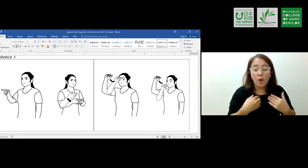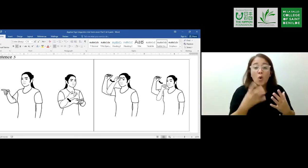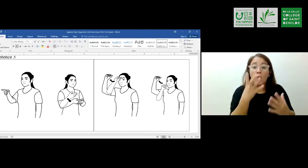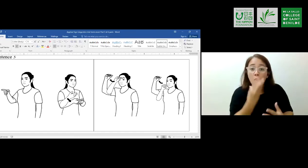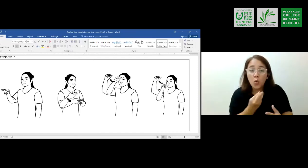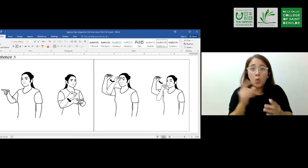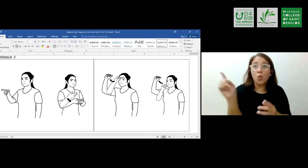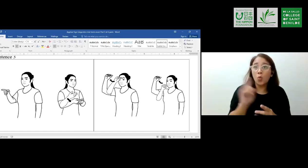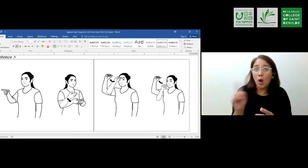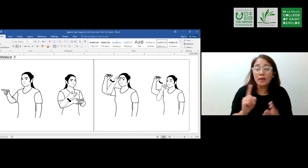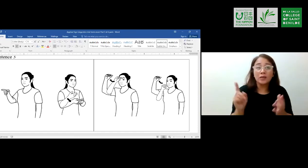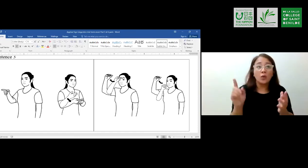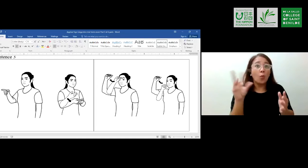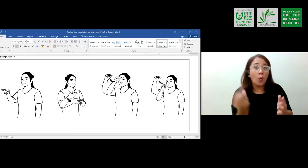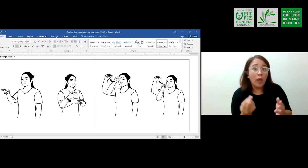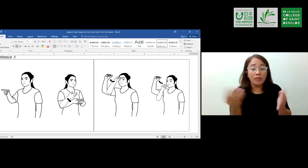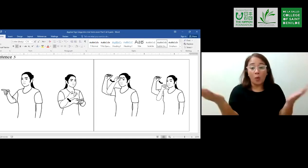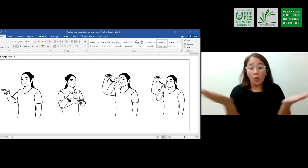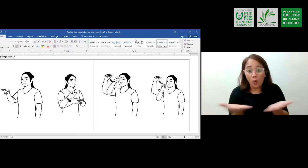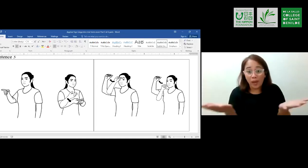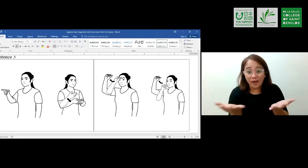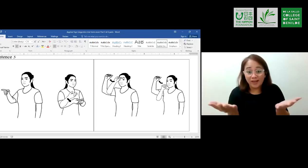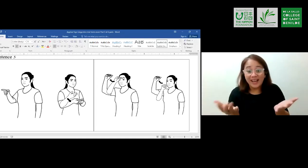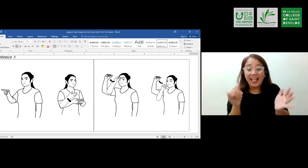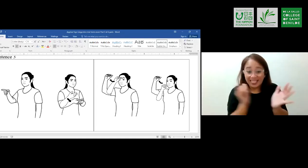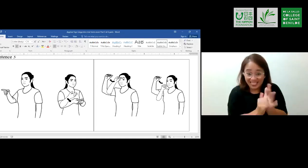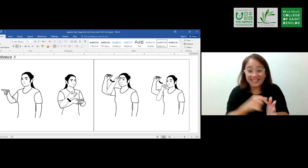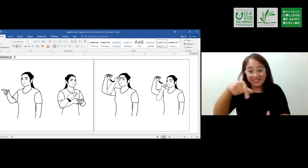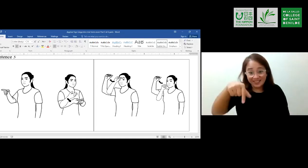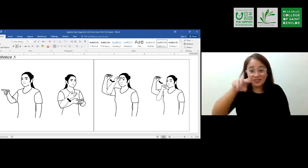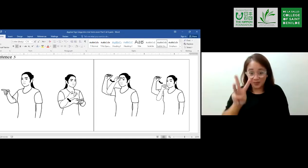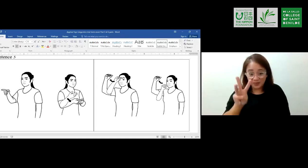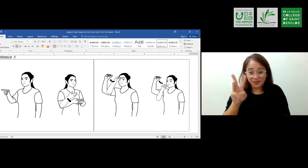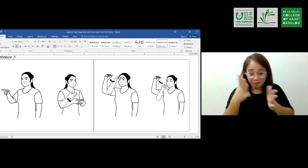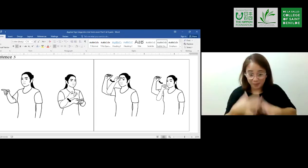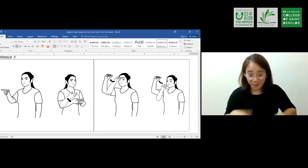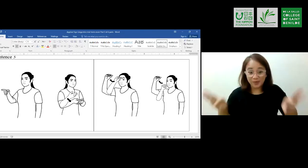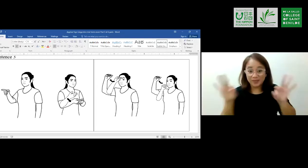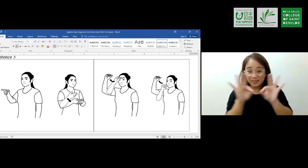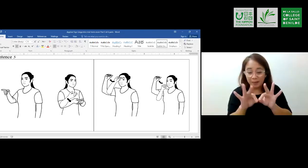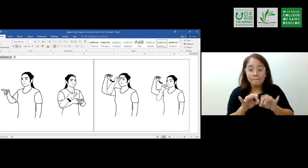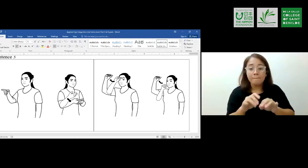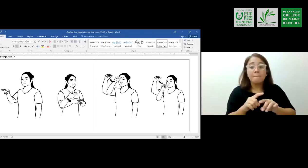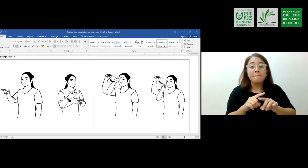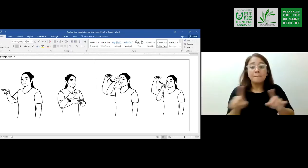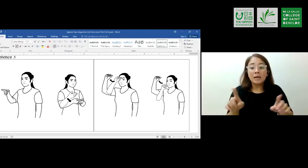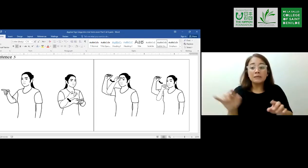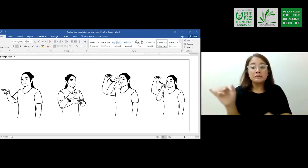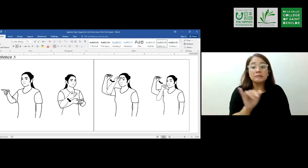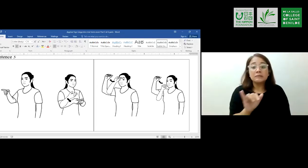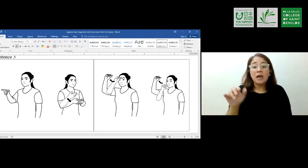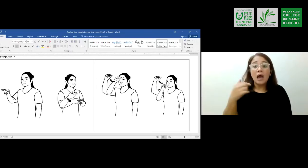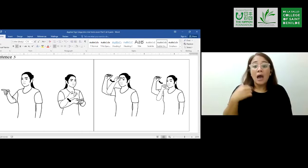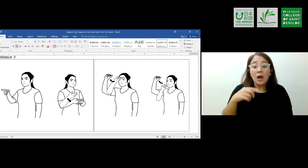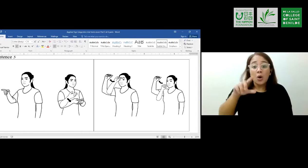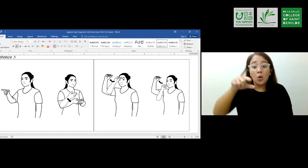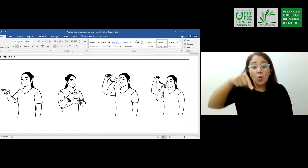why. That's a question word is most important. Now the question word also has non-manual expression,